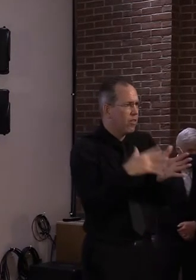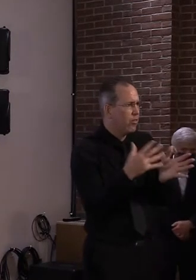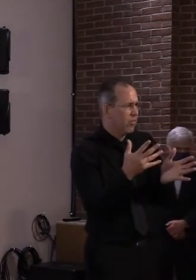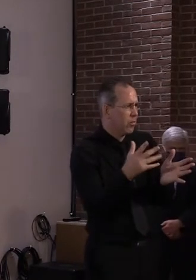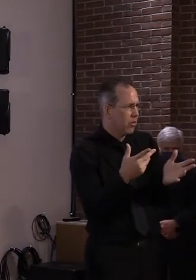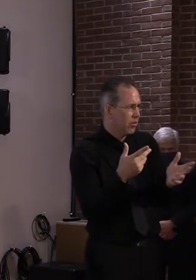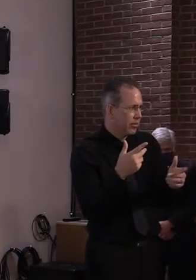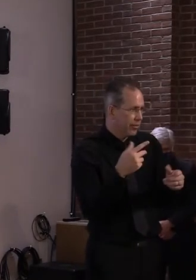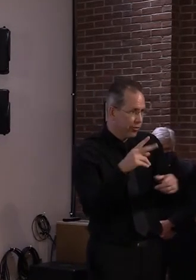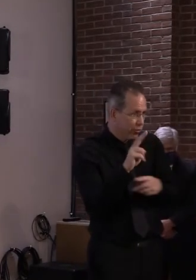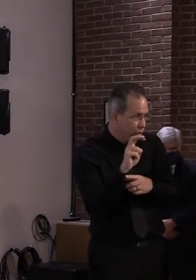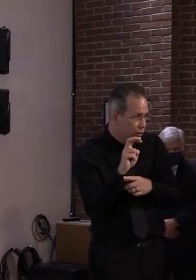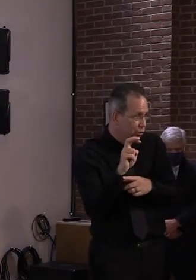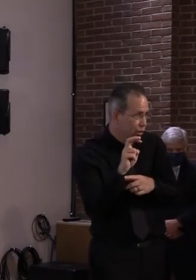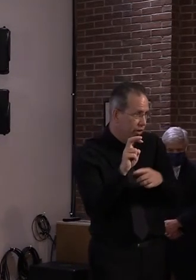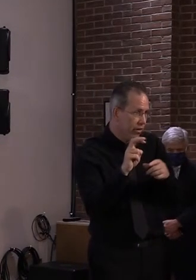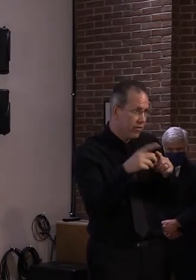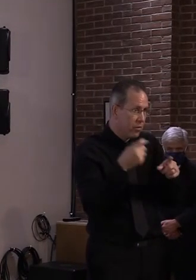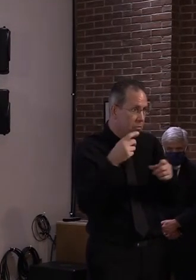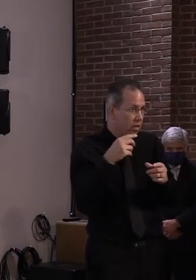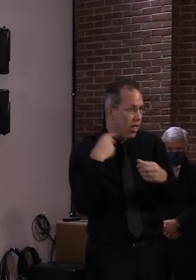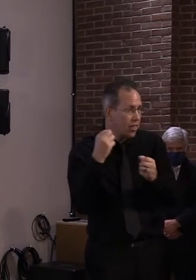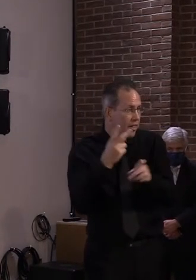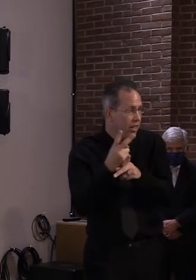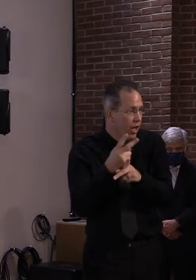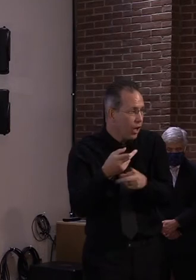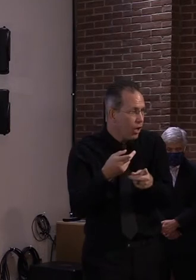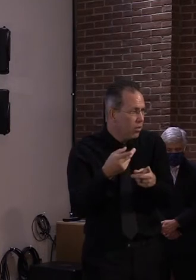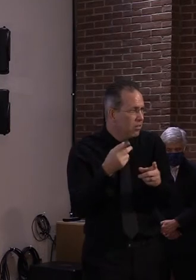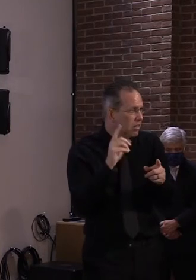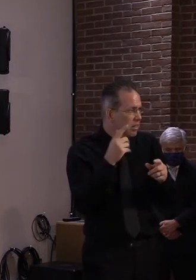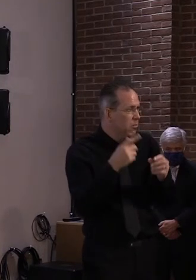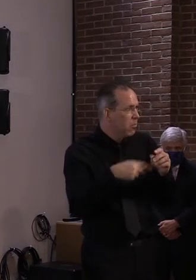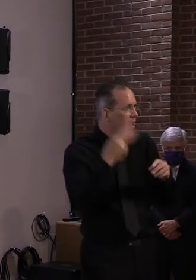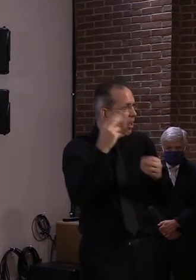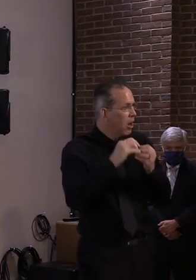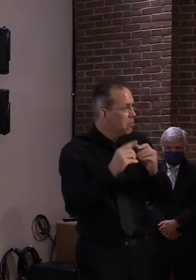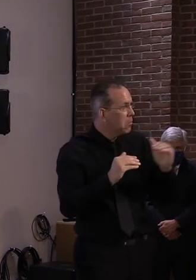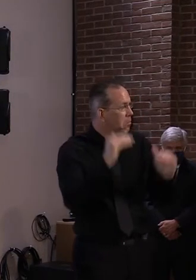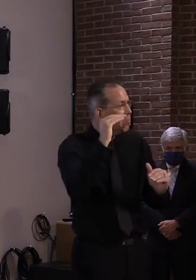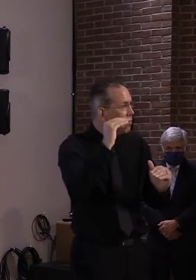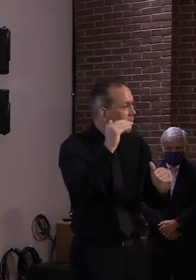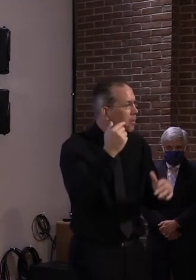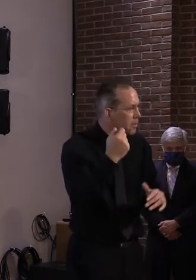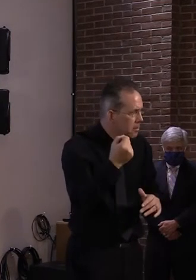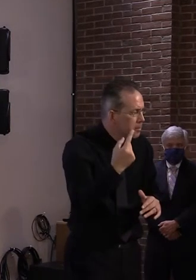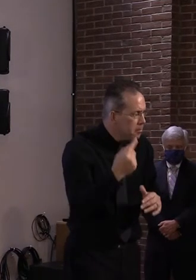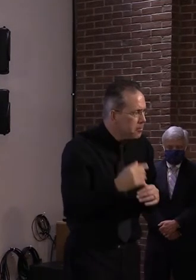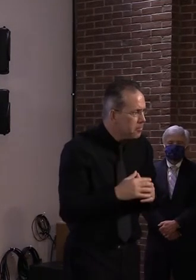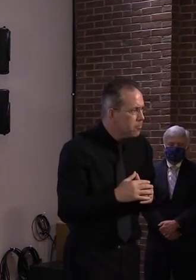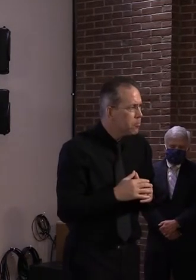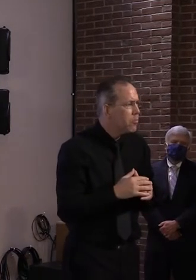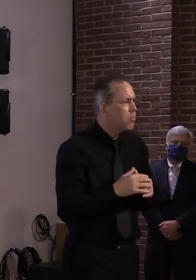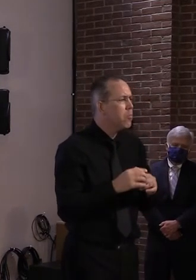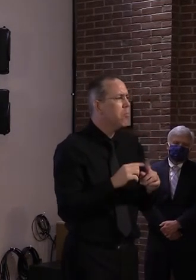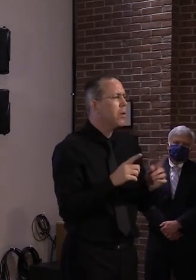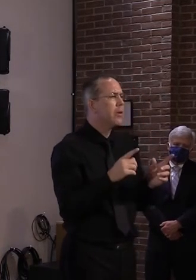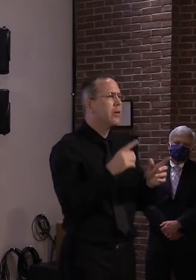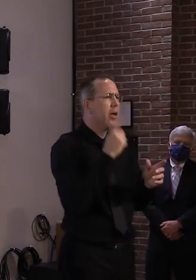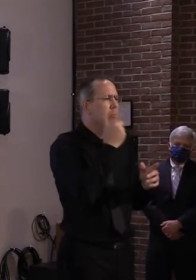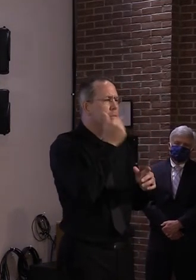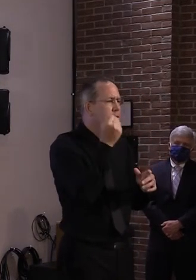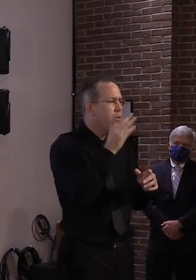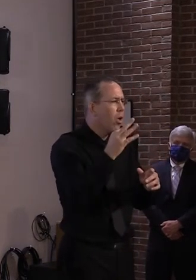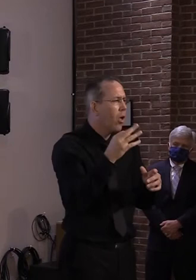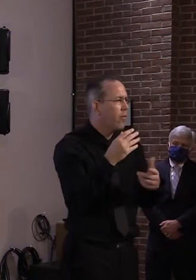high when I look at it in that ratio. It certainly would not be due to lack of PPE,